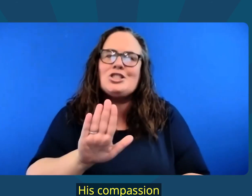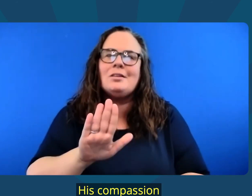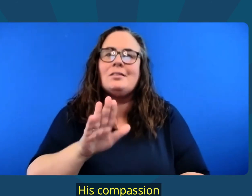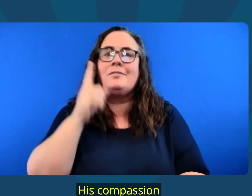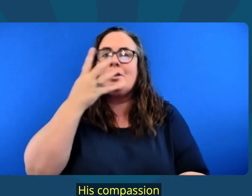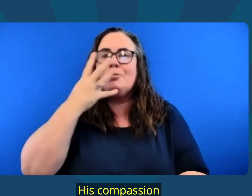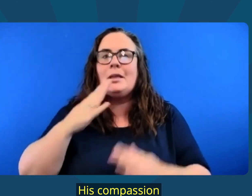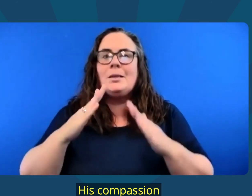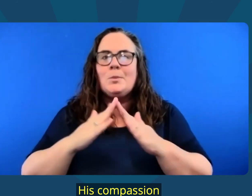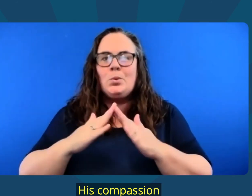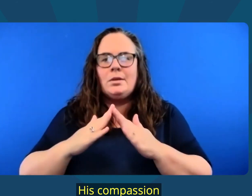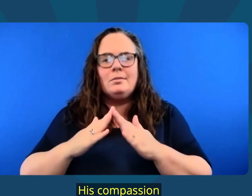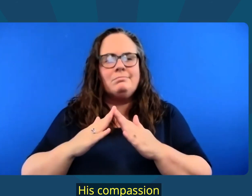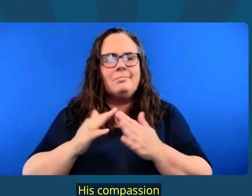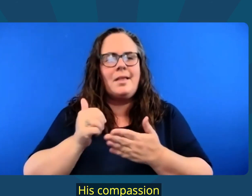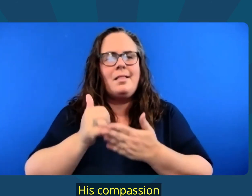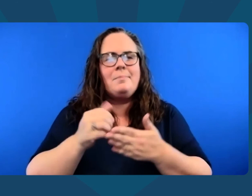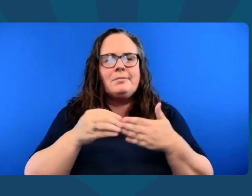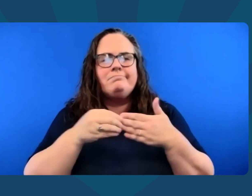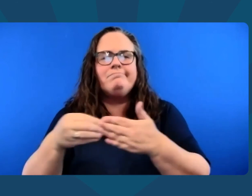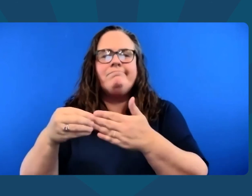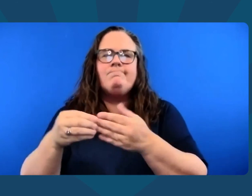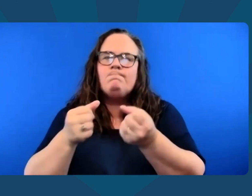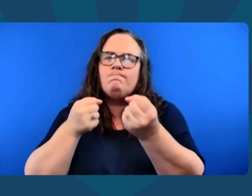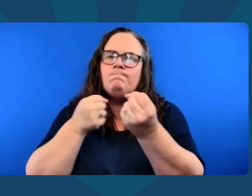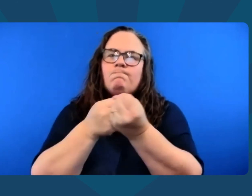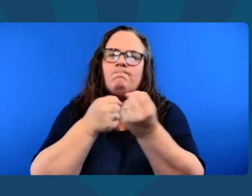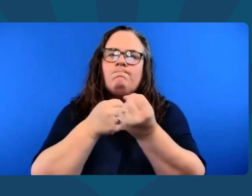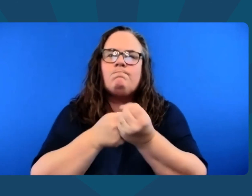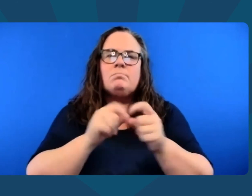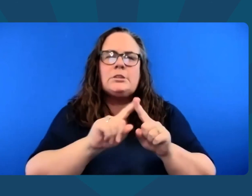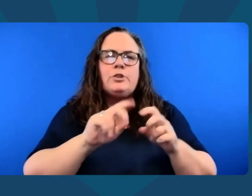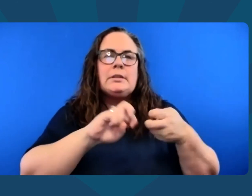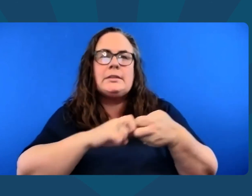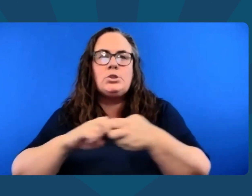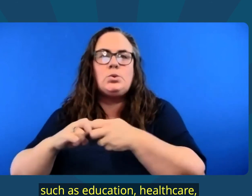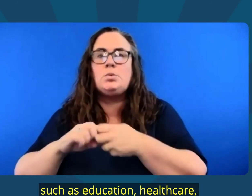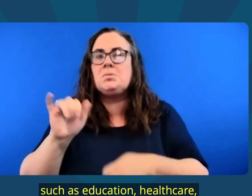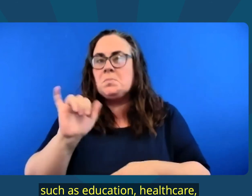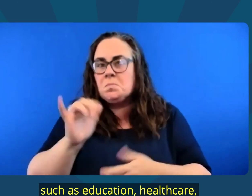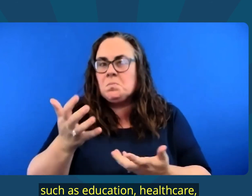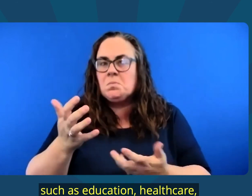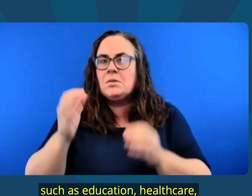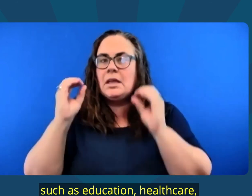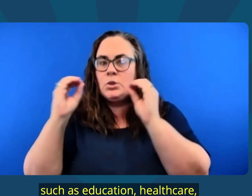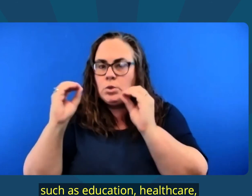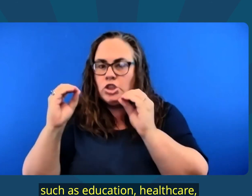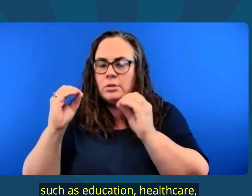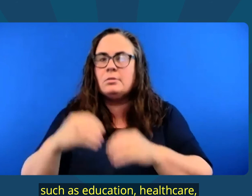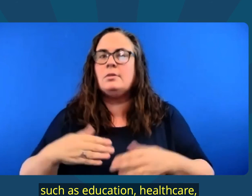His compassion for the immigrant community led to him championing other issues such as